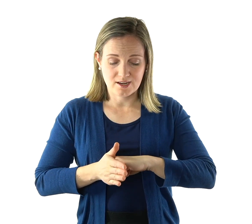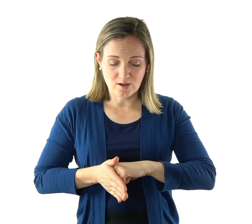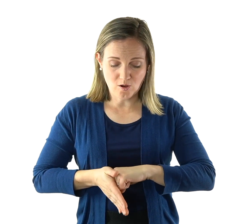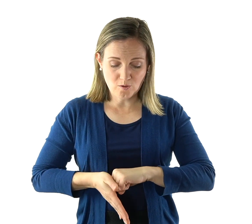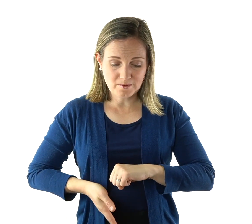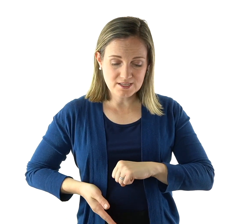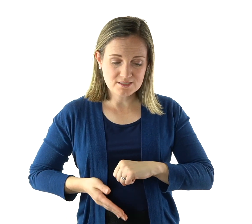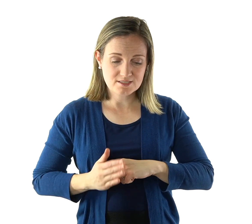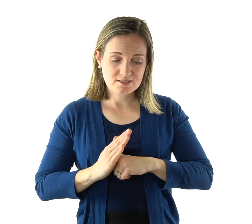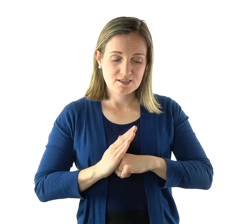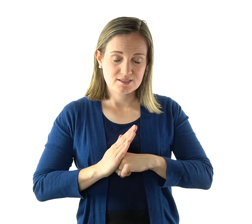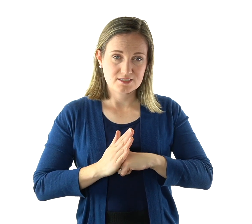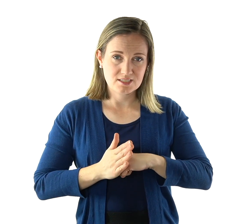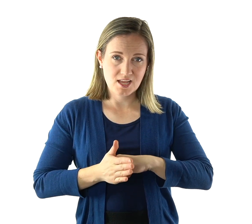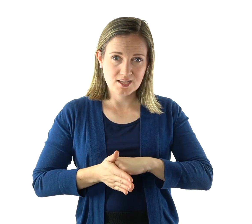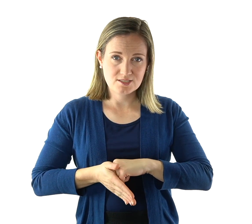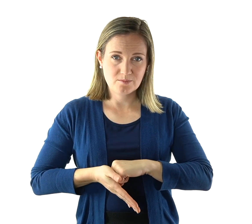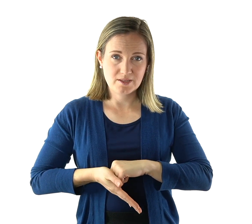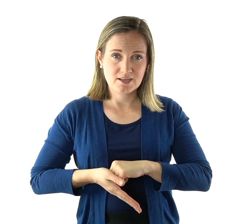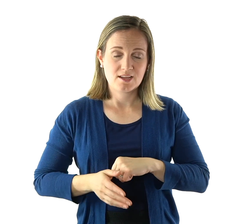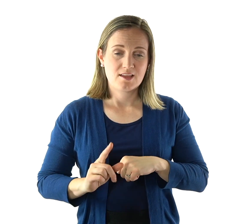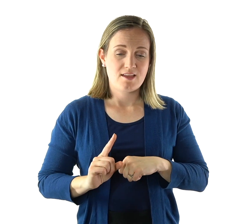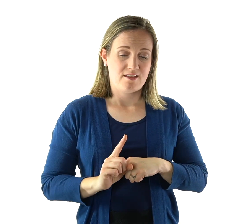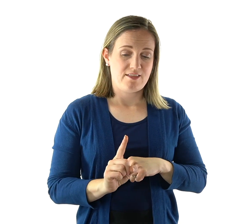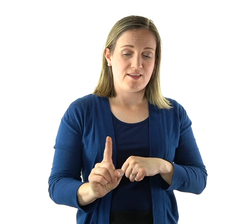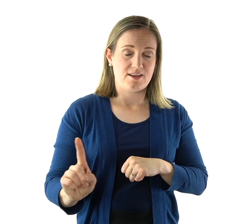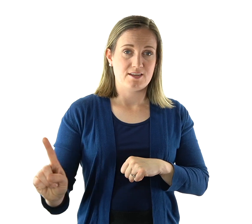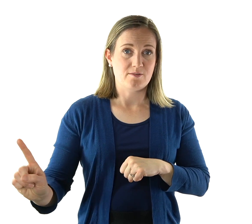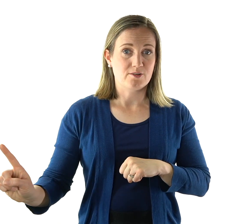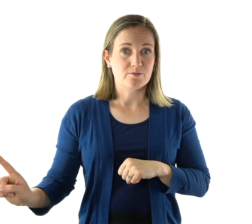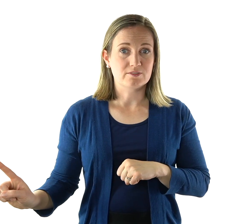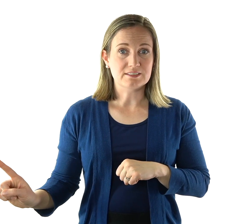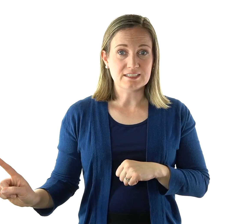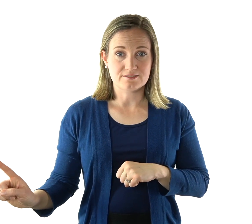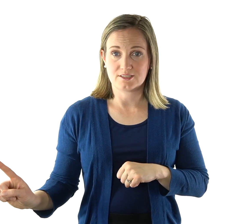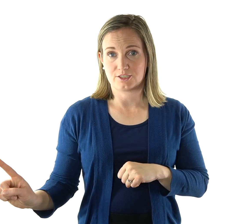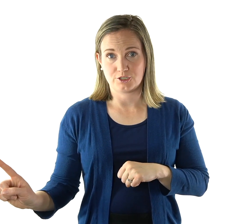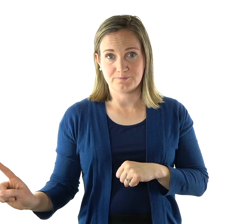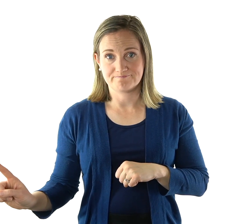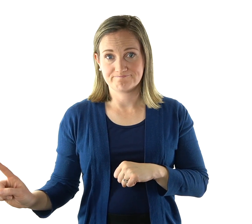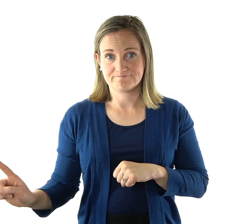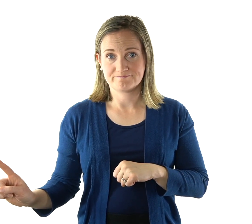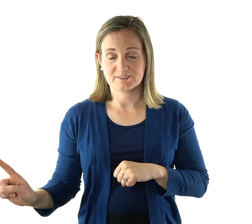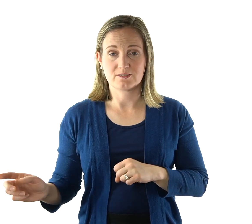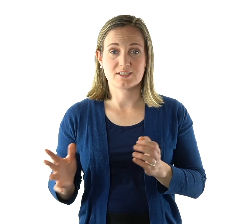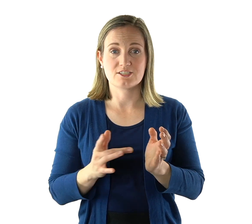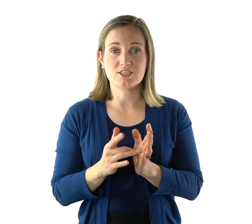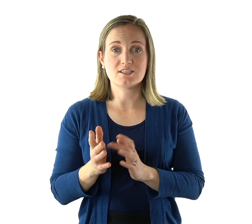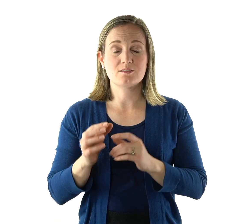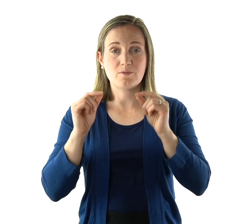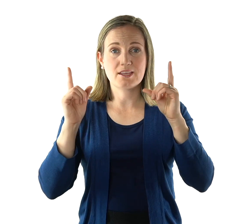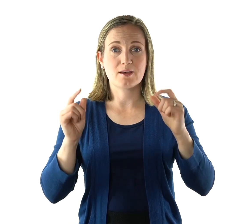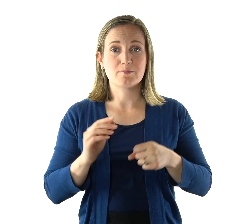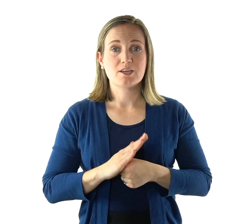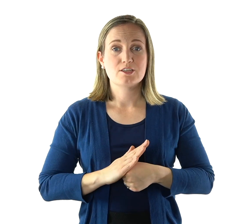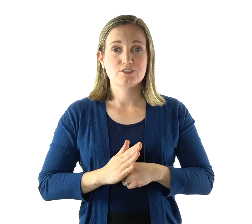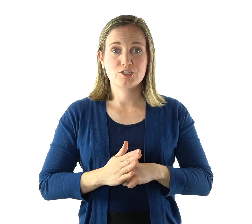it opens, slides open, then he leaves the tomb. So I sign Jesus, wake up,